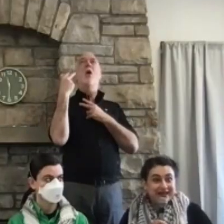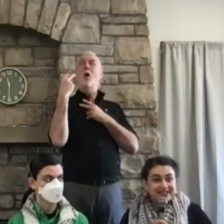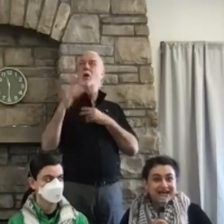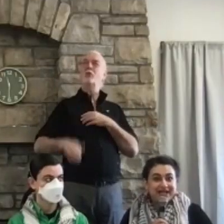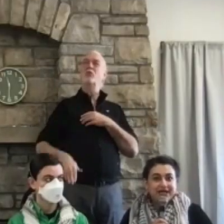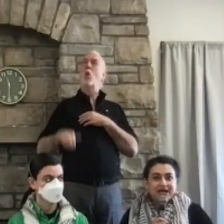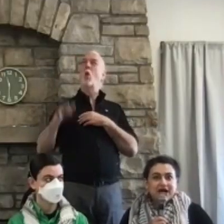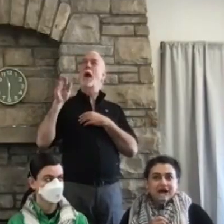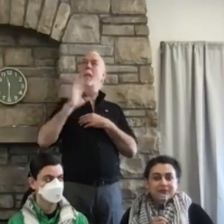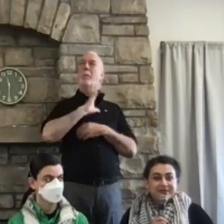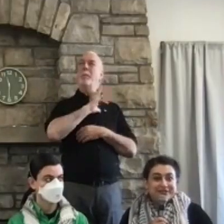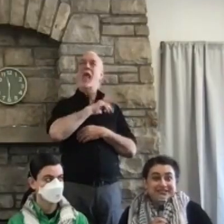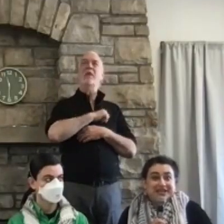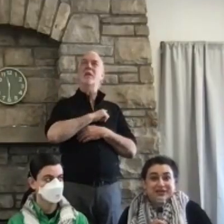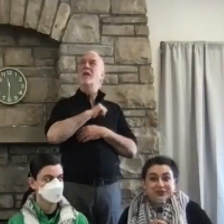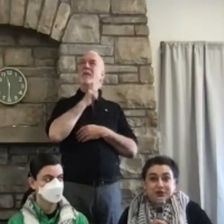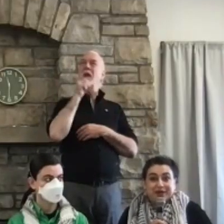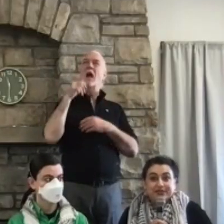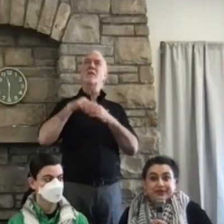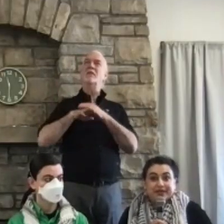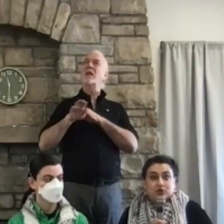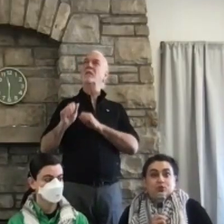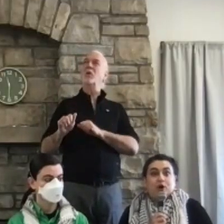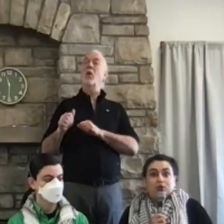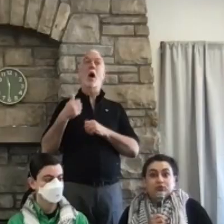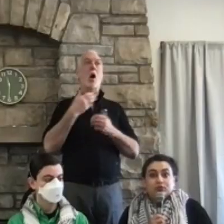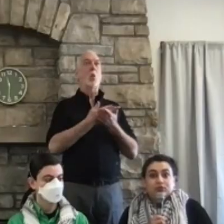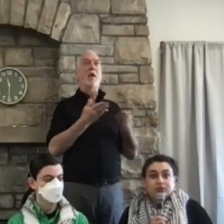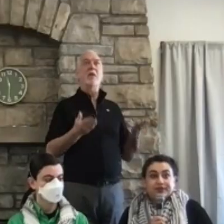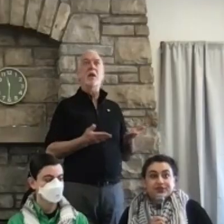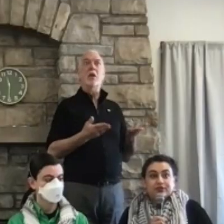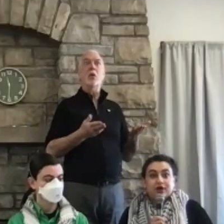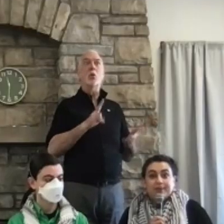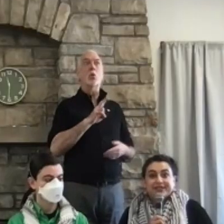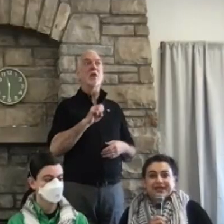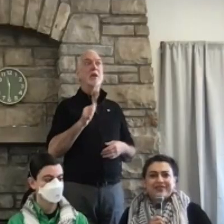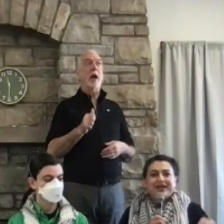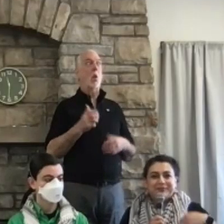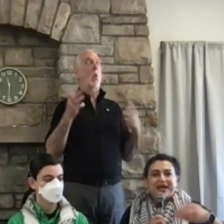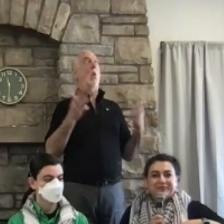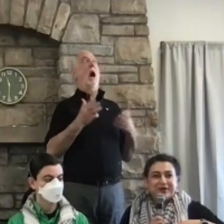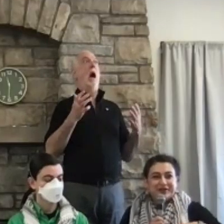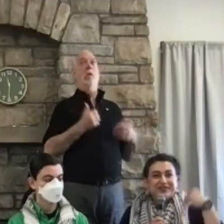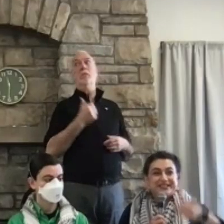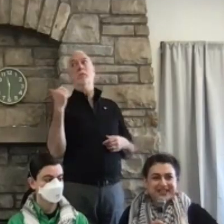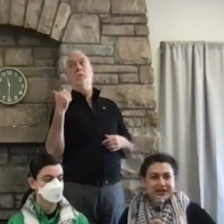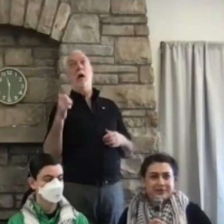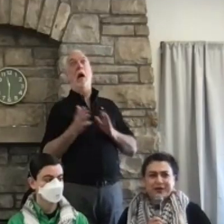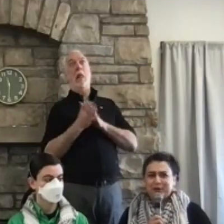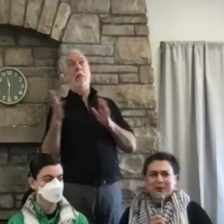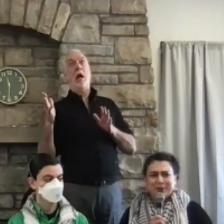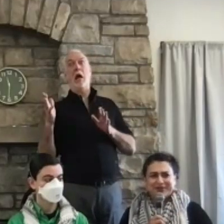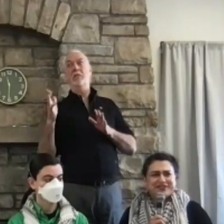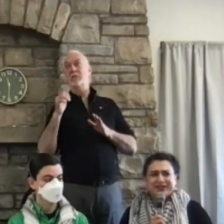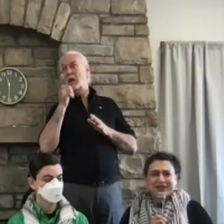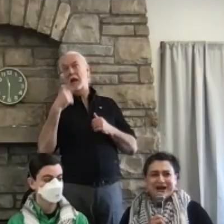up in Palestine. And it wasn't until I came to the US and realized, oh, whoa, there's a lot missing. And then I became part of this society and I'm